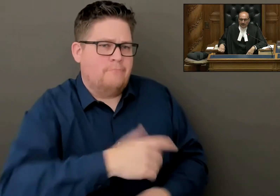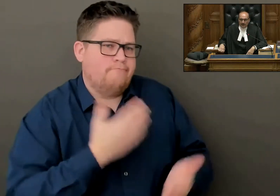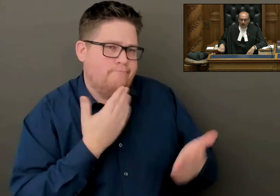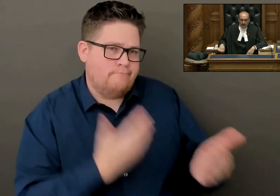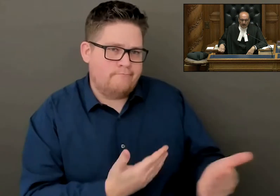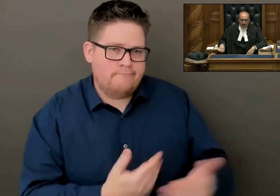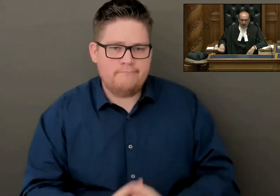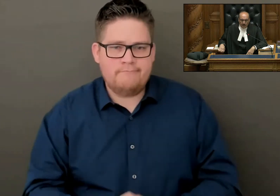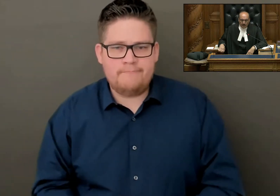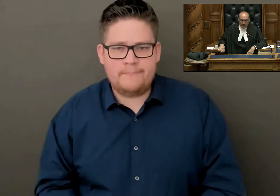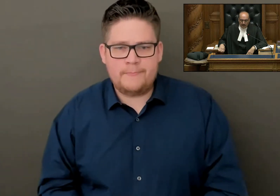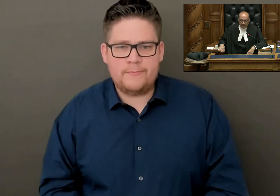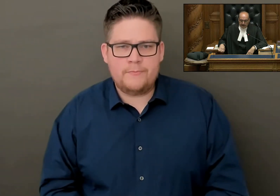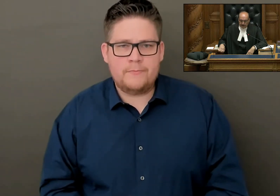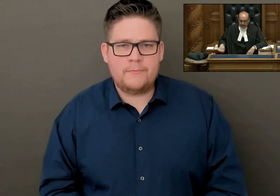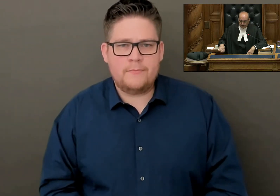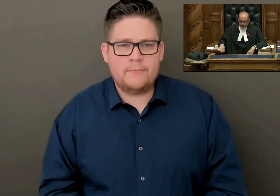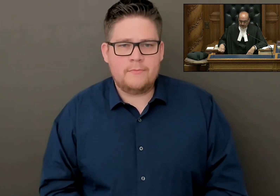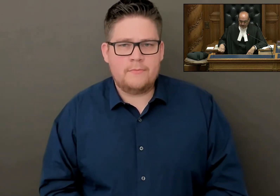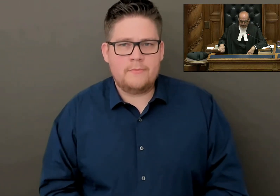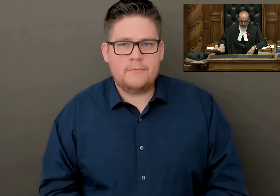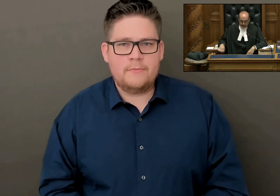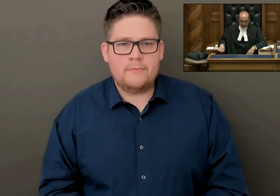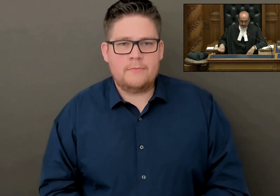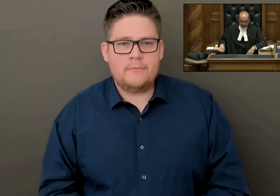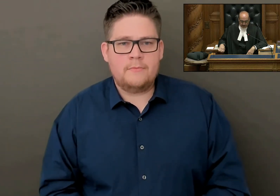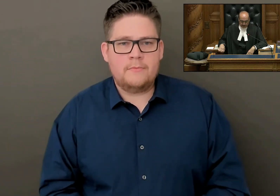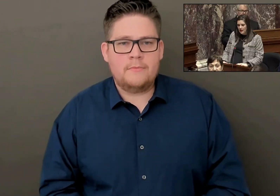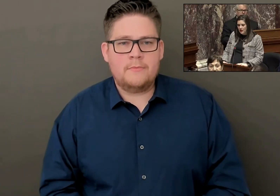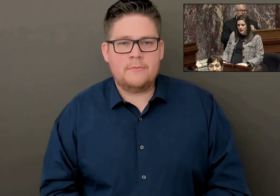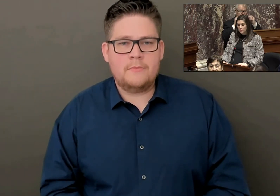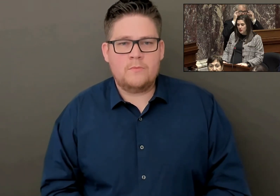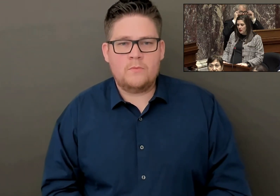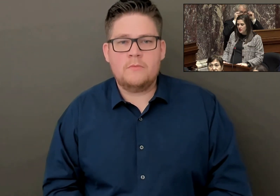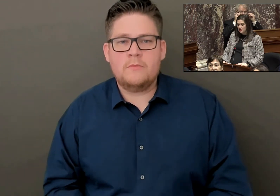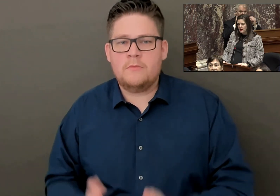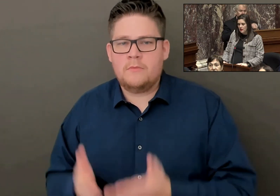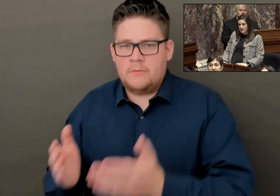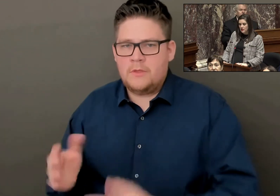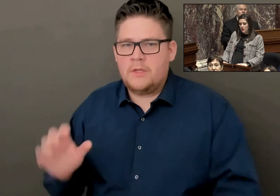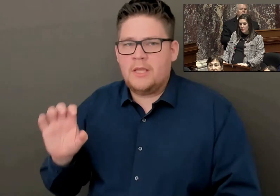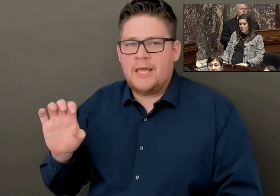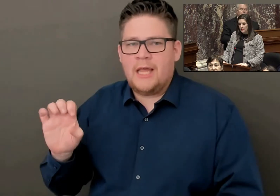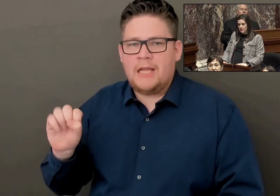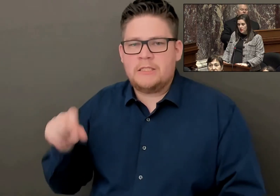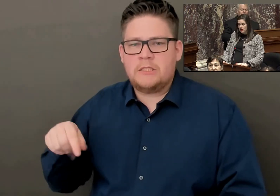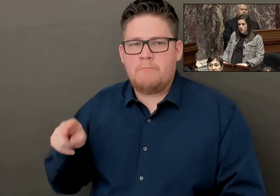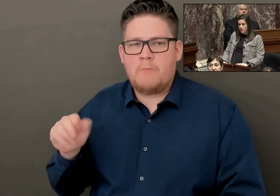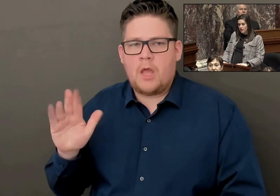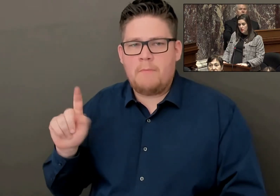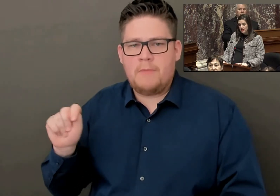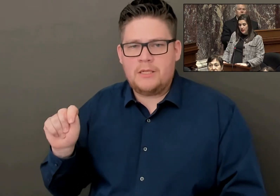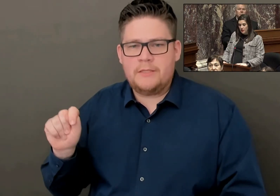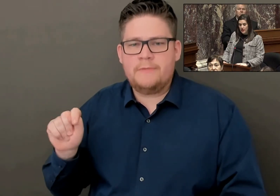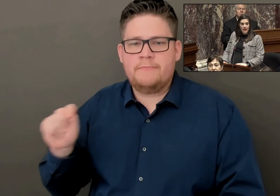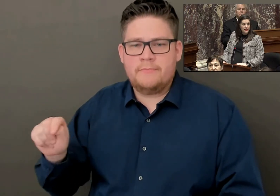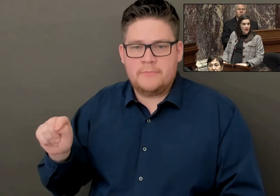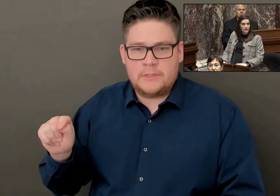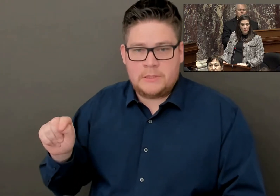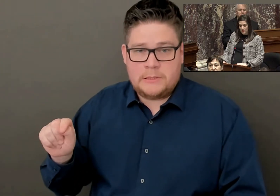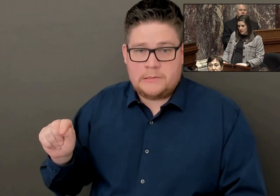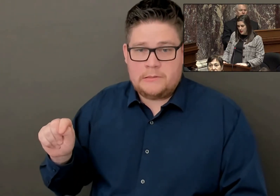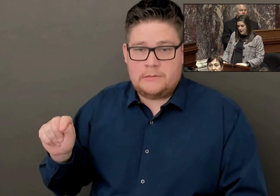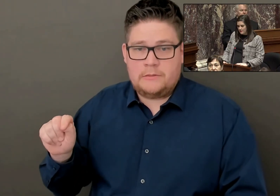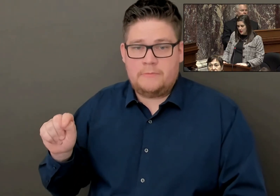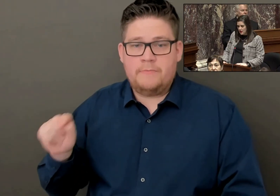Member for Esquimalt-Colwood. Thank you, Mr. Speaker. Again, I'd like to acknowledge the Songhees Esquimalt peoples on whose traditional territory I